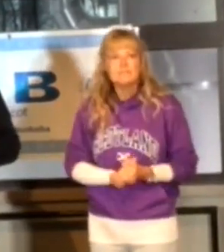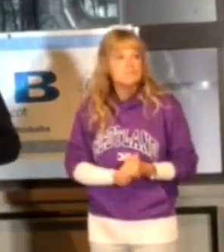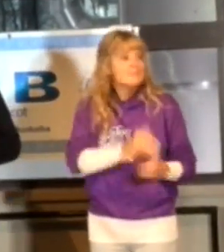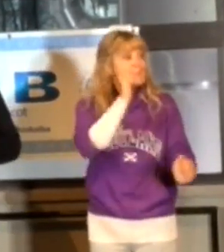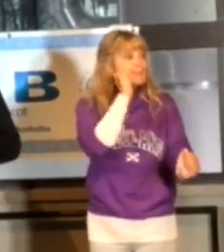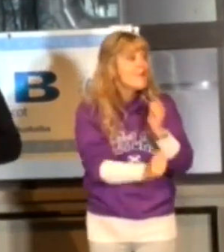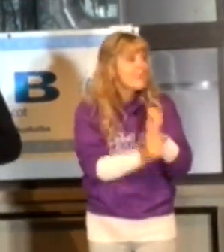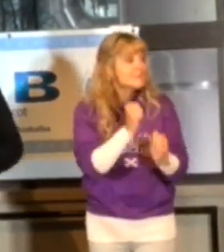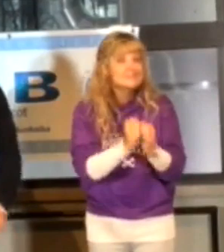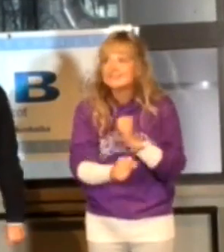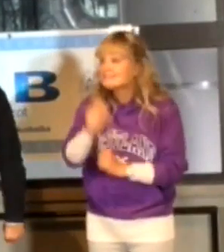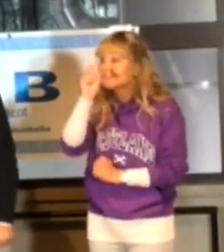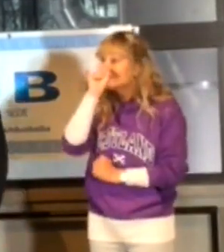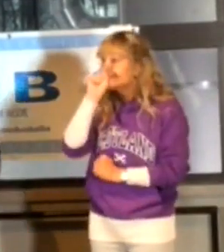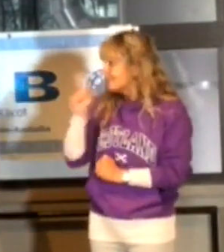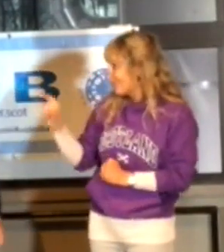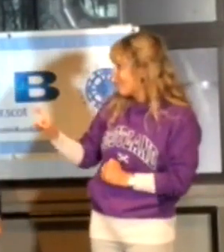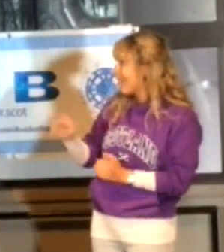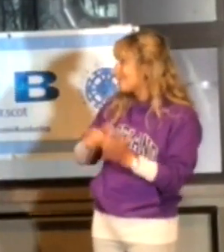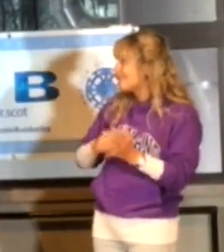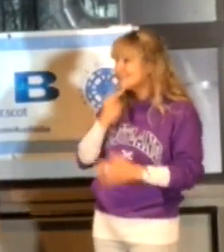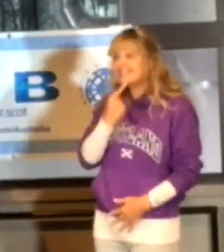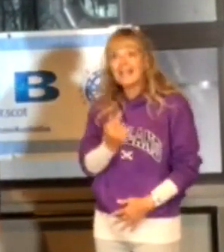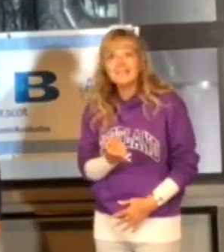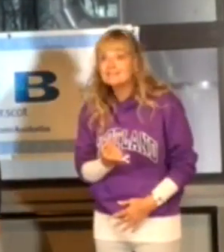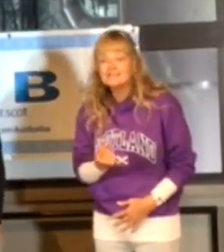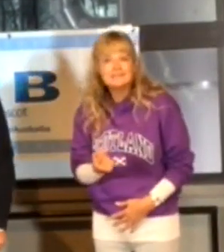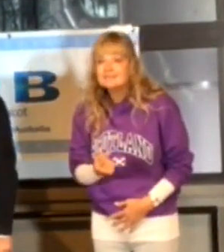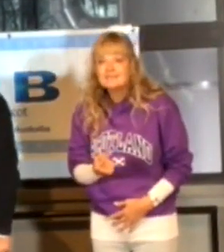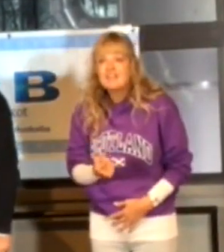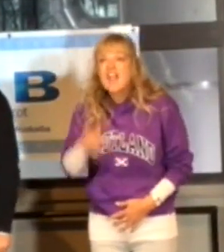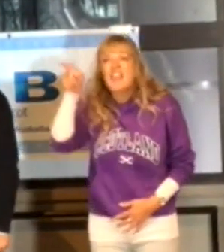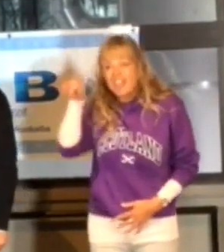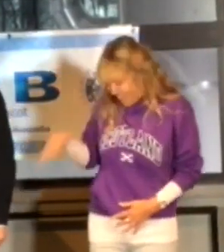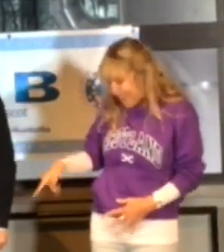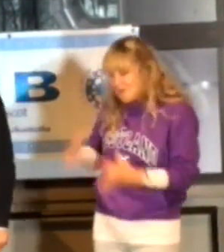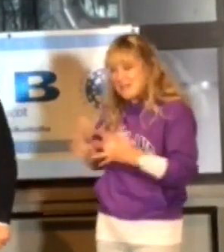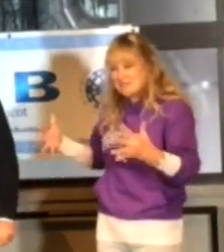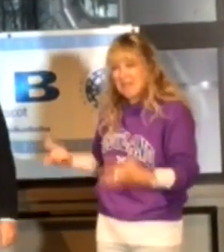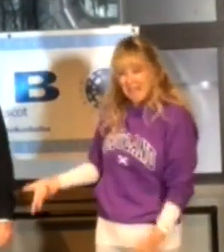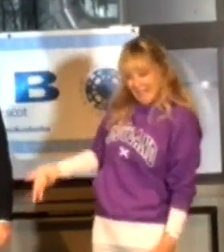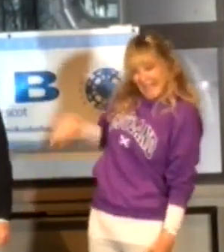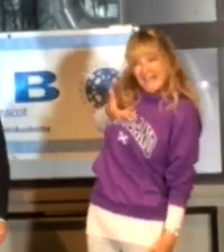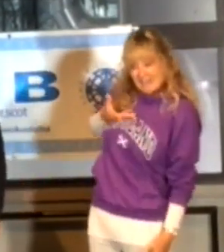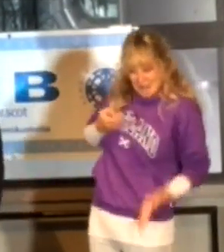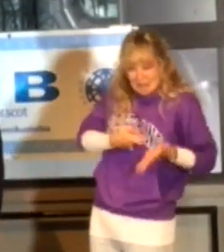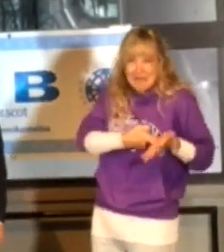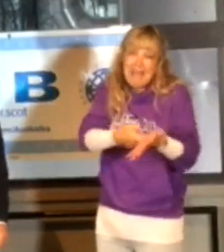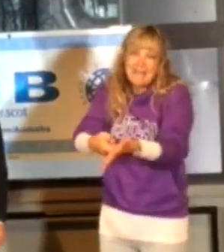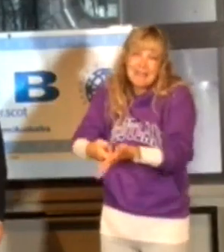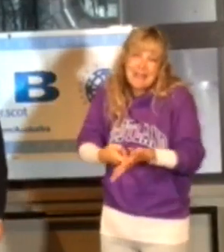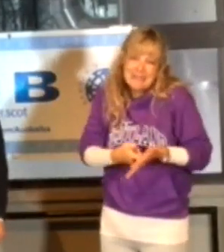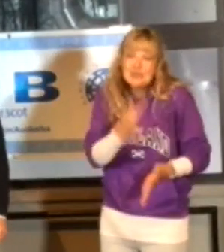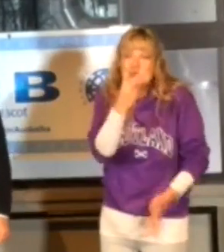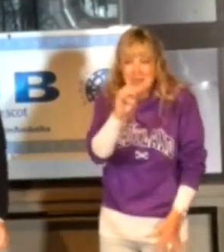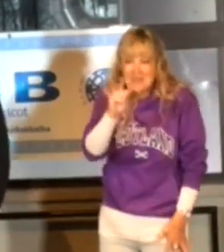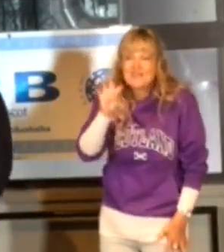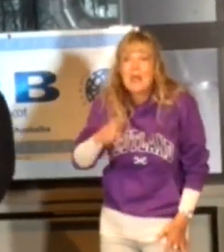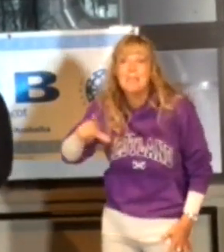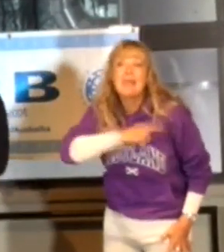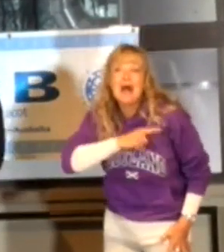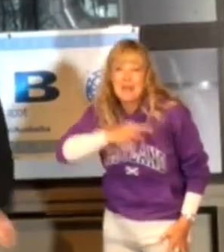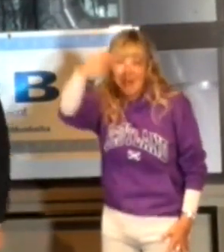sisters, as Craig again has said, they gave us a referendum in 2014 because